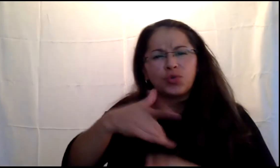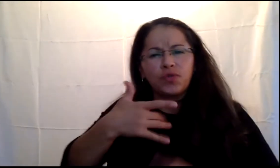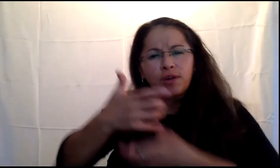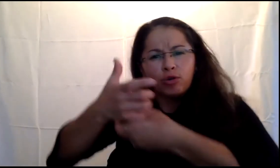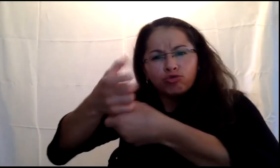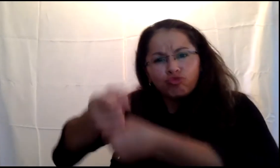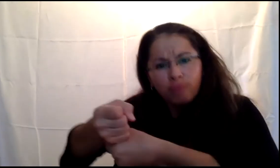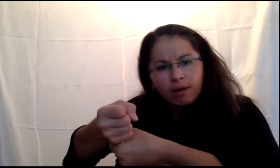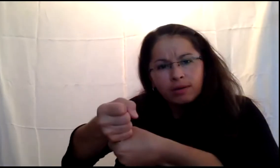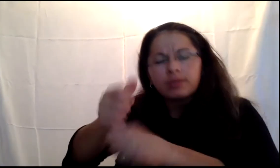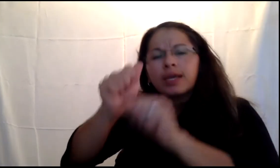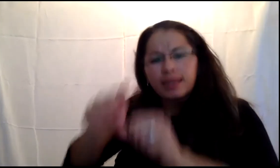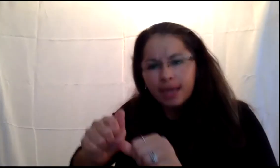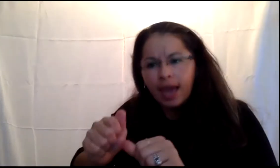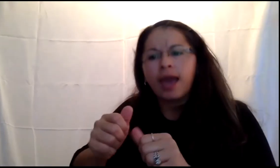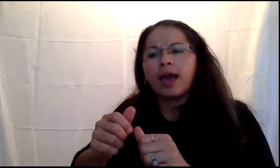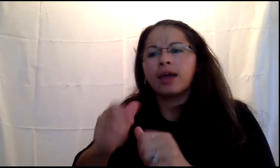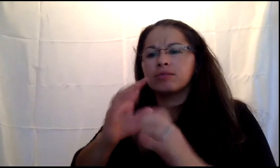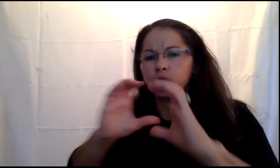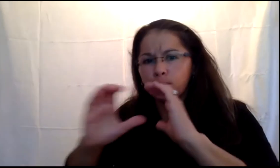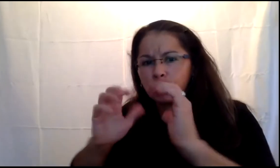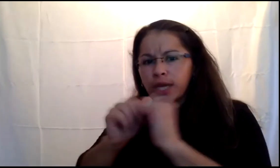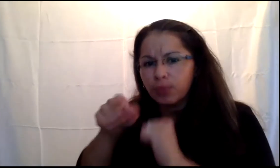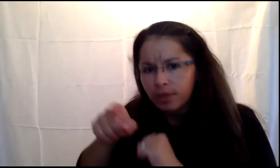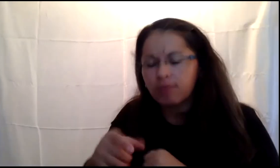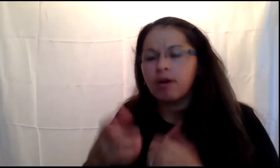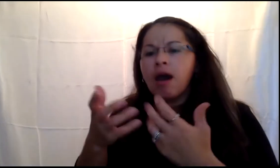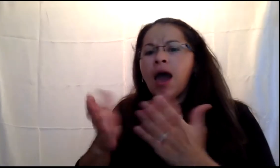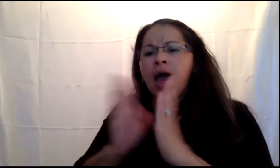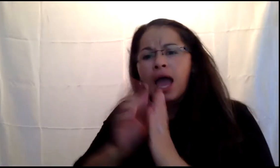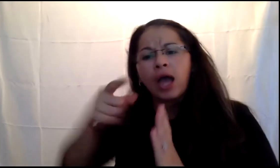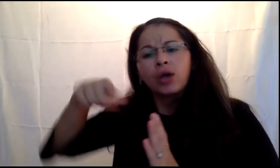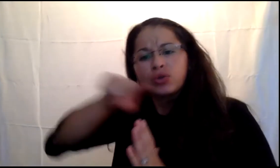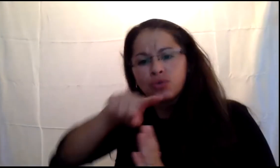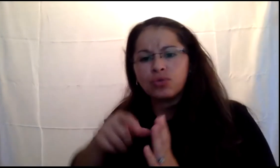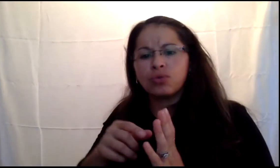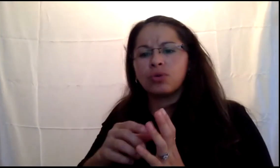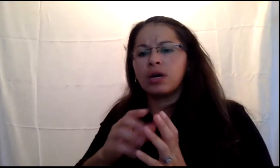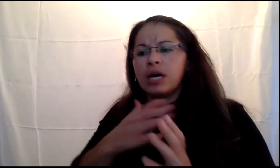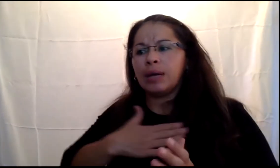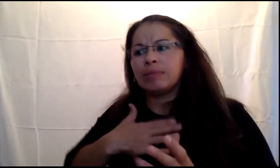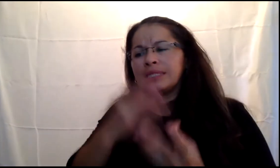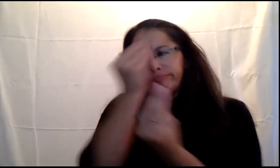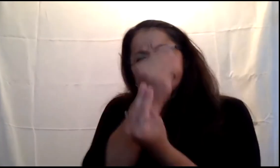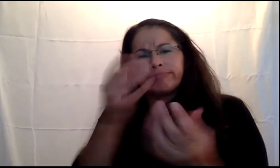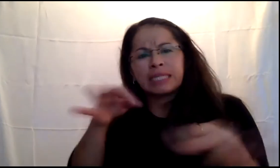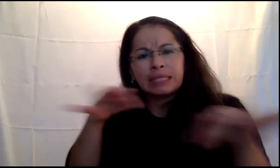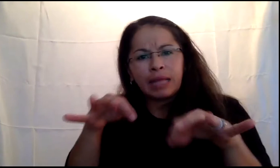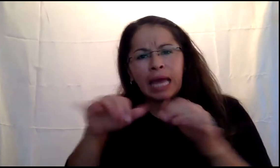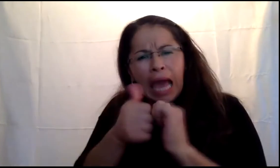want you to speak a little bit to how could a student identify the right person or a trustworthy person on a campus who would serve as a